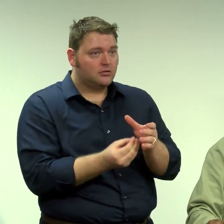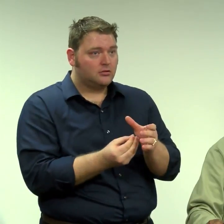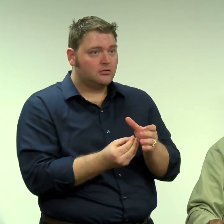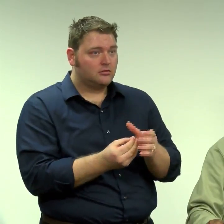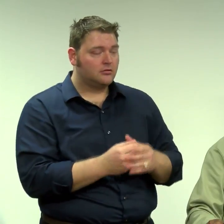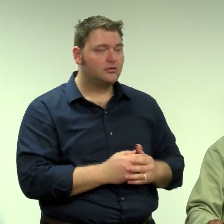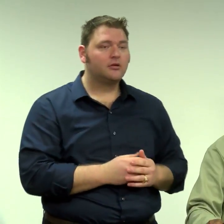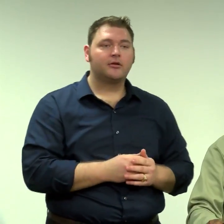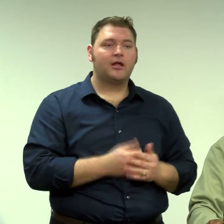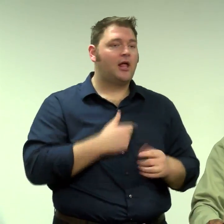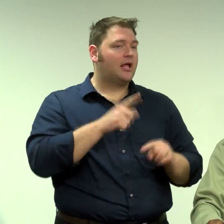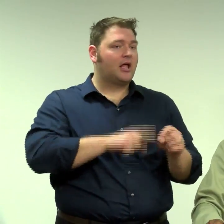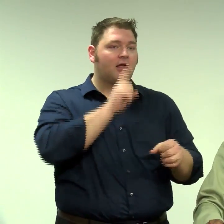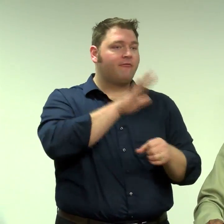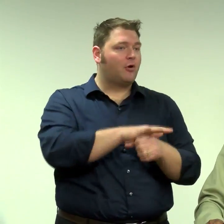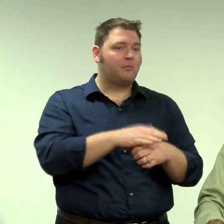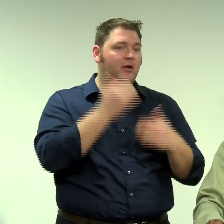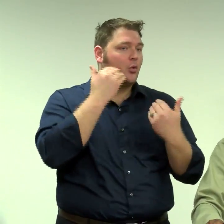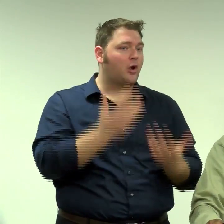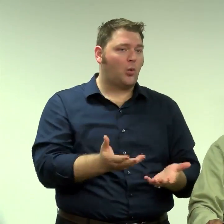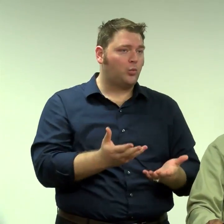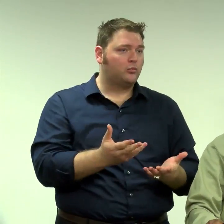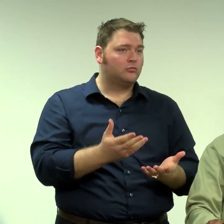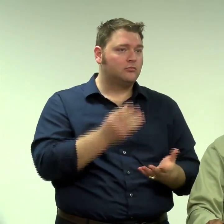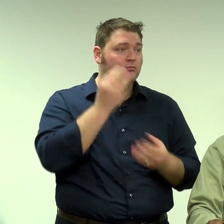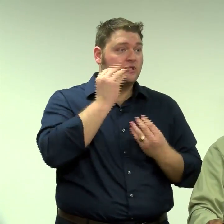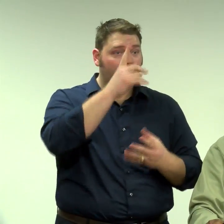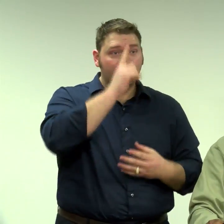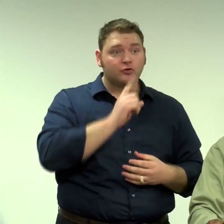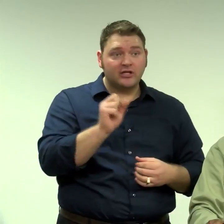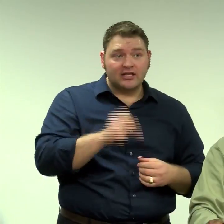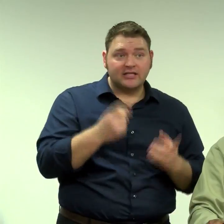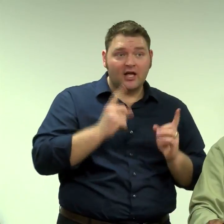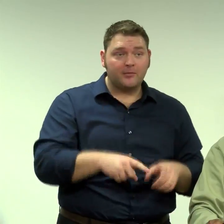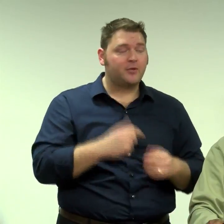in a vehicle? I can't confirm, but we're certainly